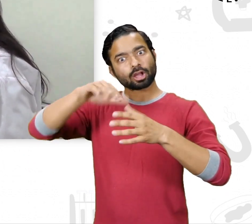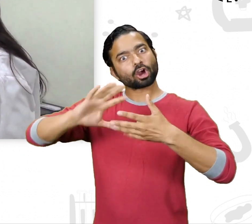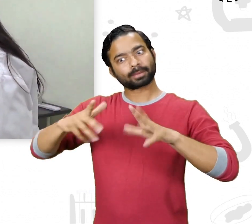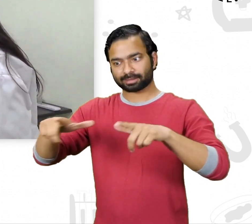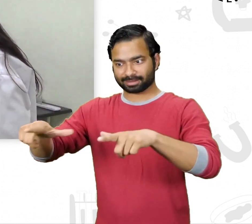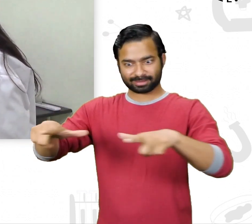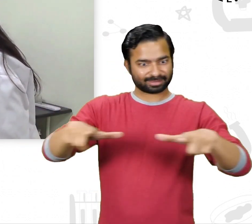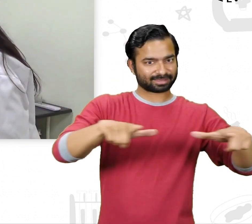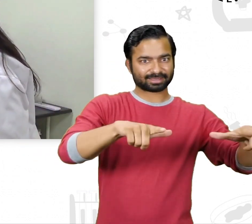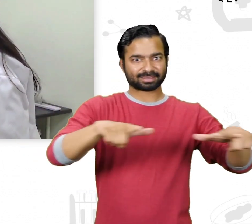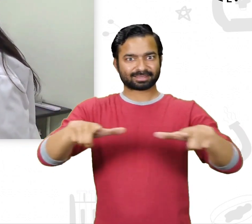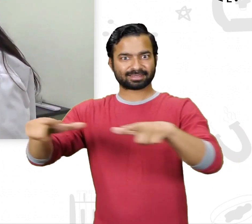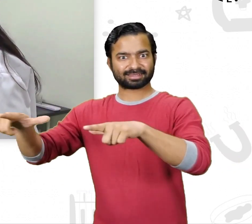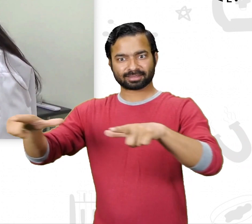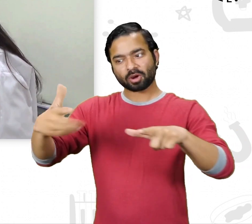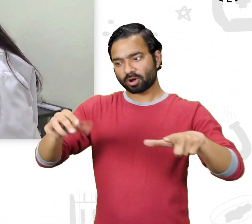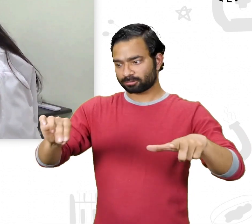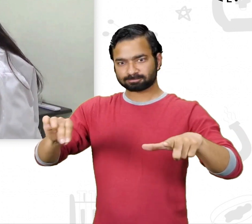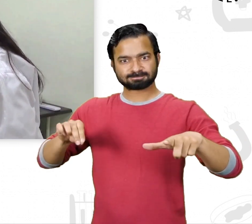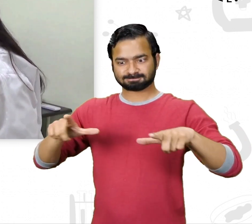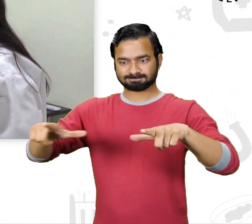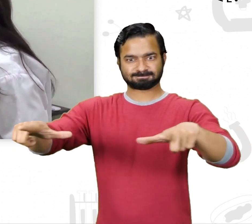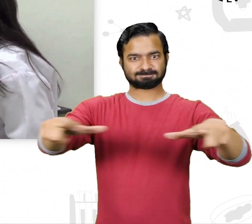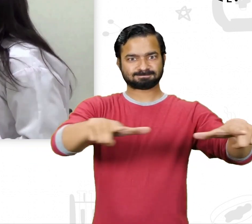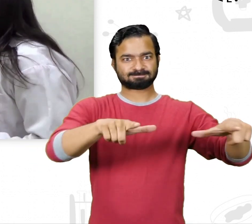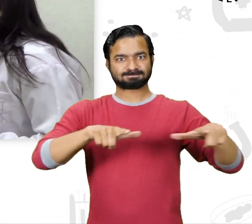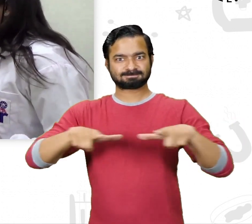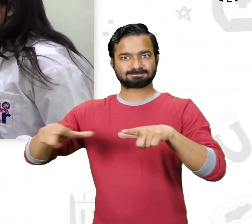and we put the slide in upside down position.